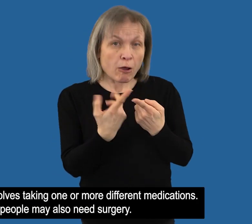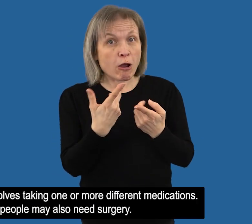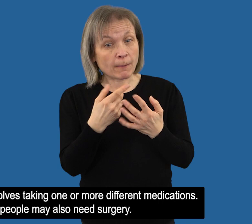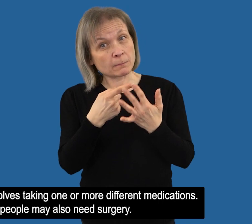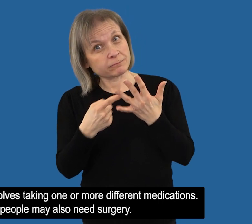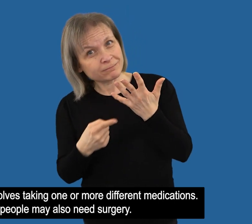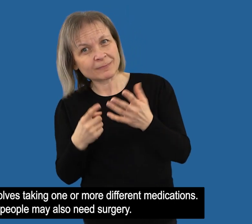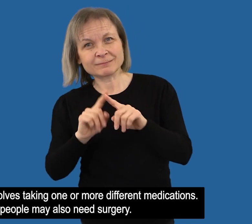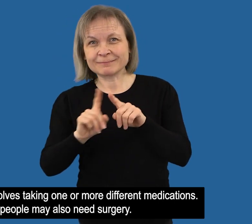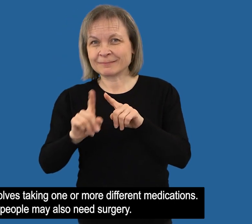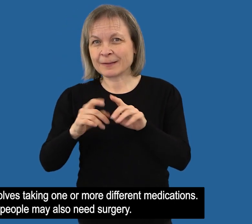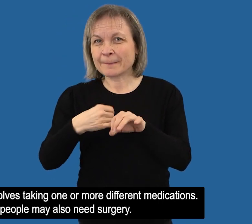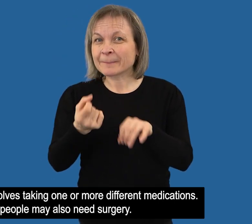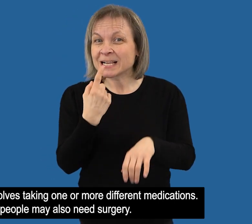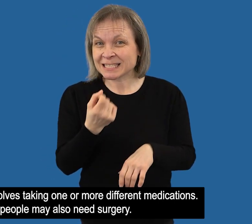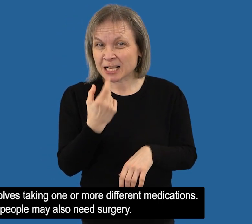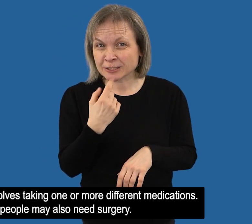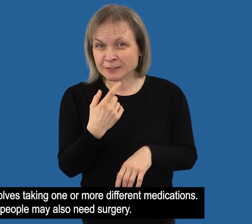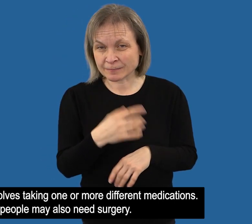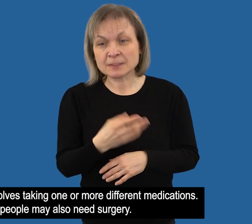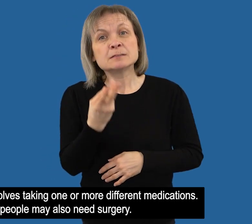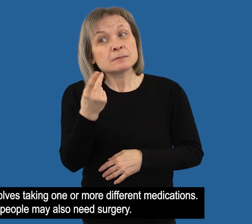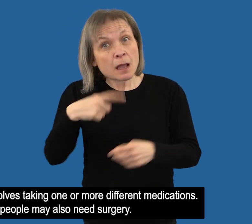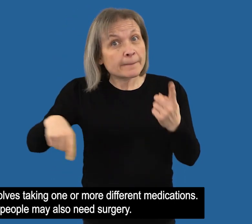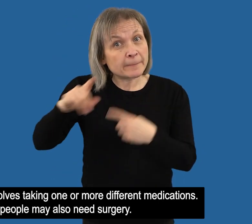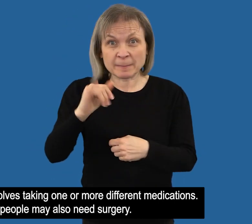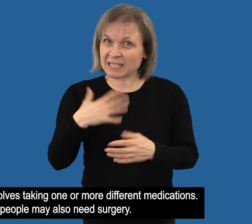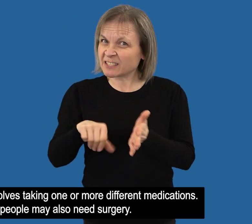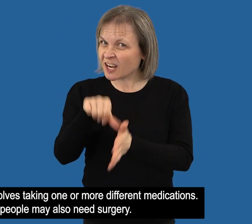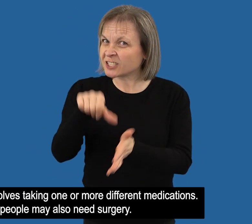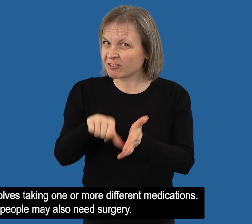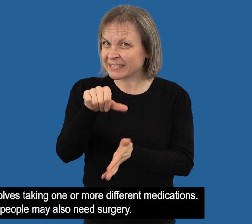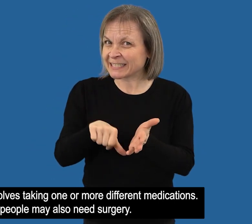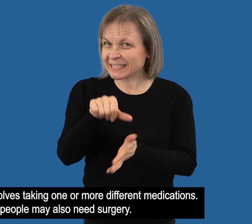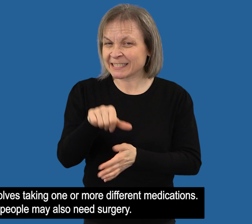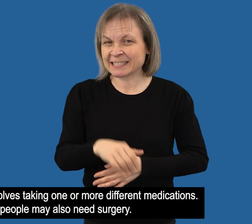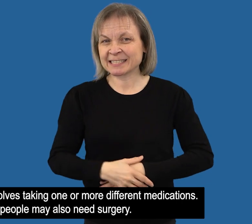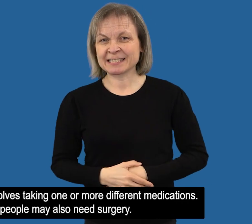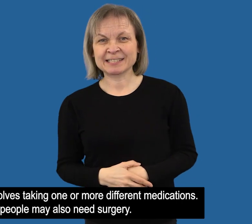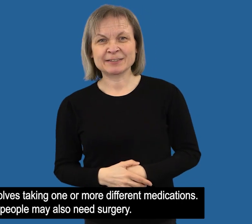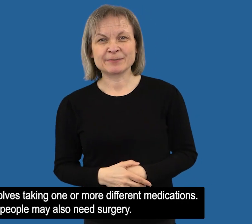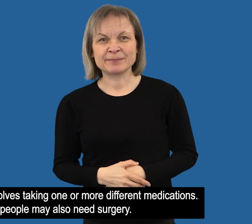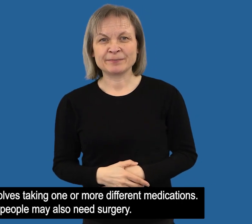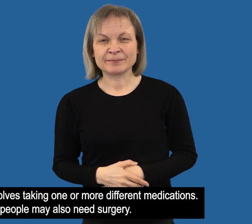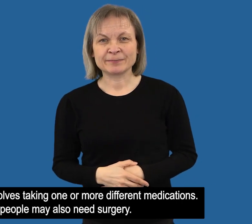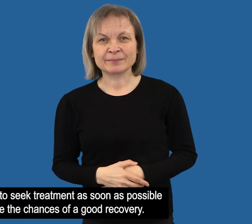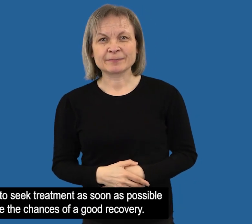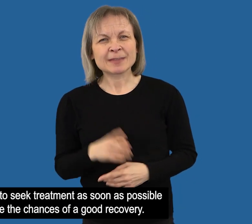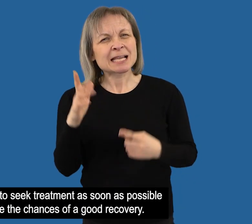Treatment usually involves taking one or more different medications. Some people may also need surgery. It's